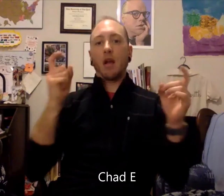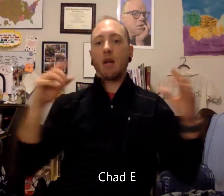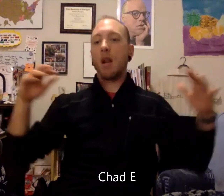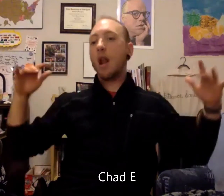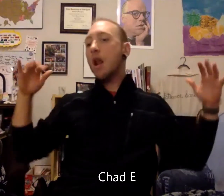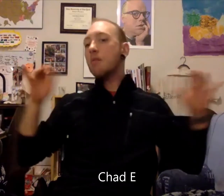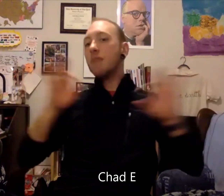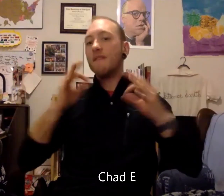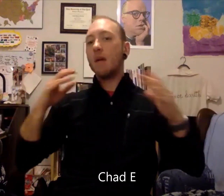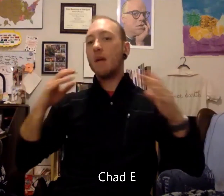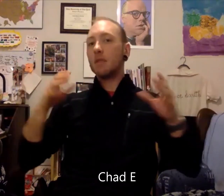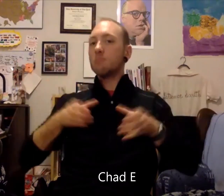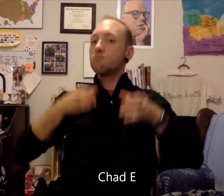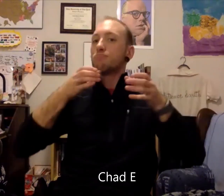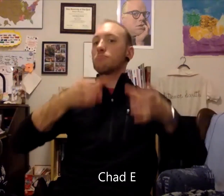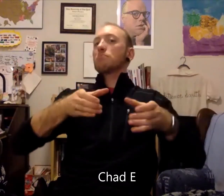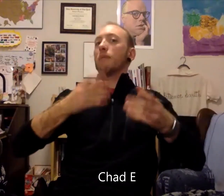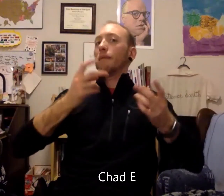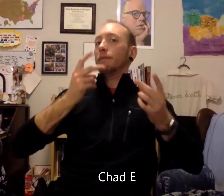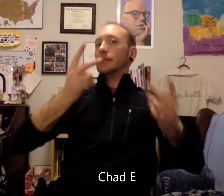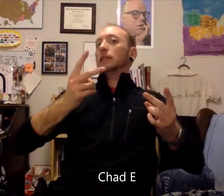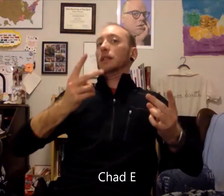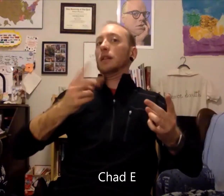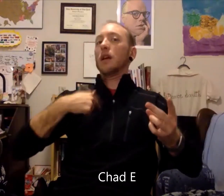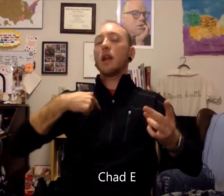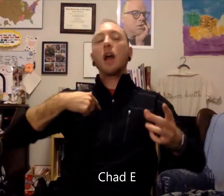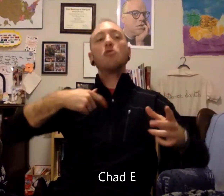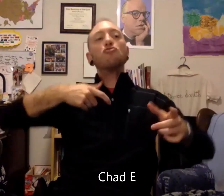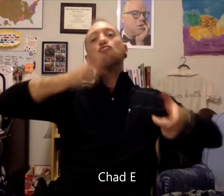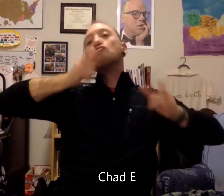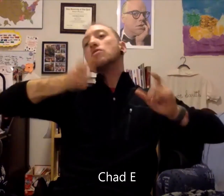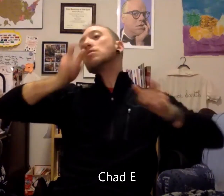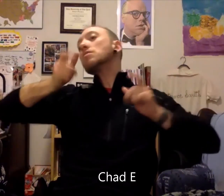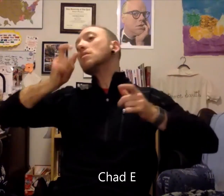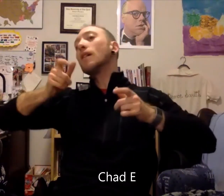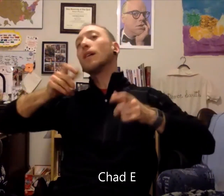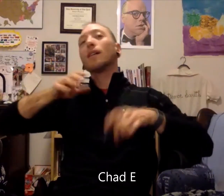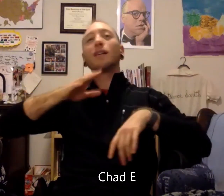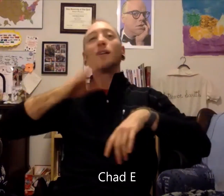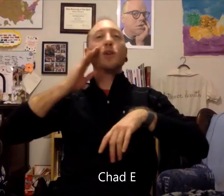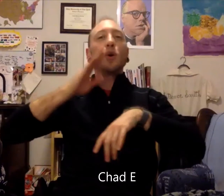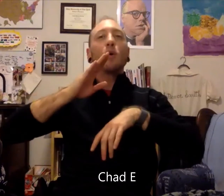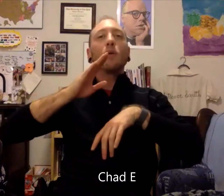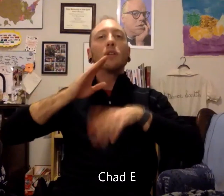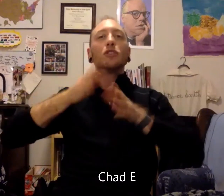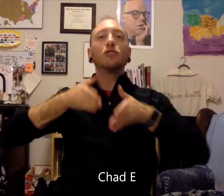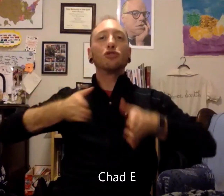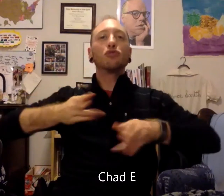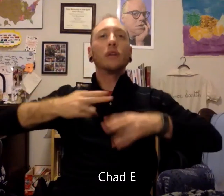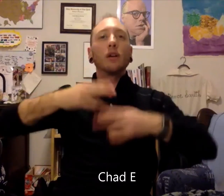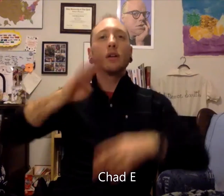just drink and be crazy in New Orleans, drink on Bourbon Street, and just have a blast. And the year